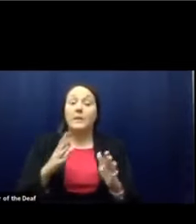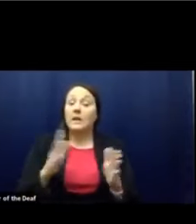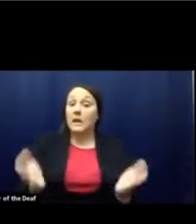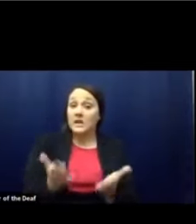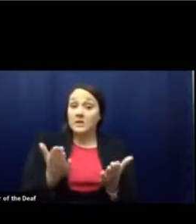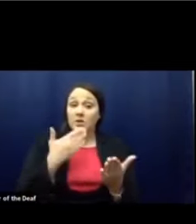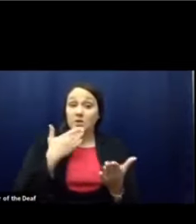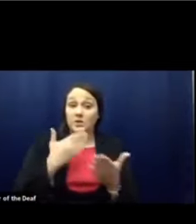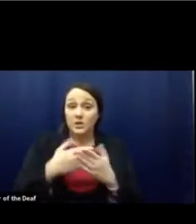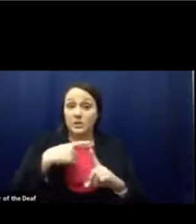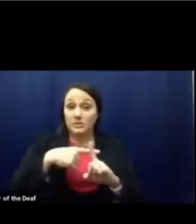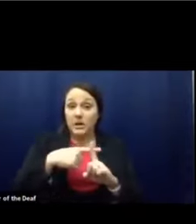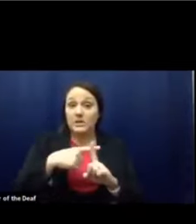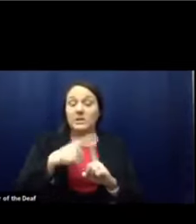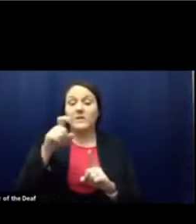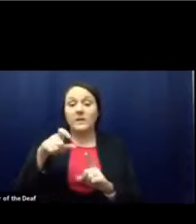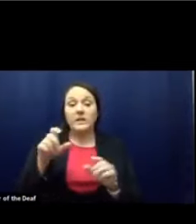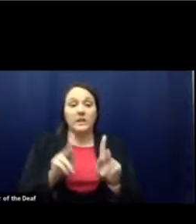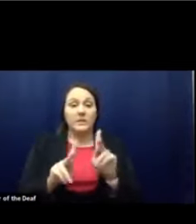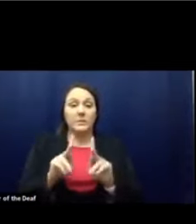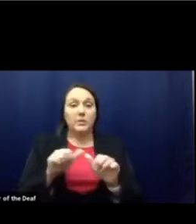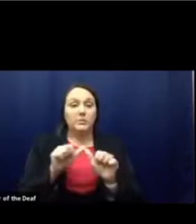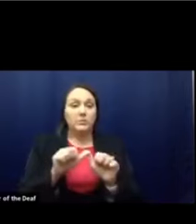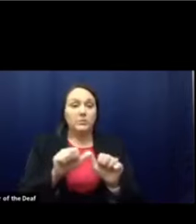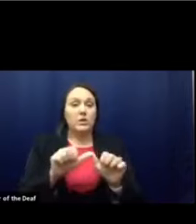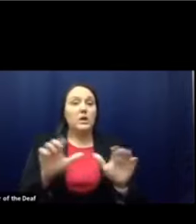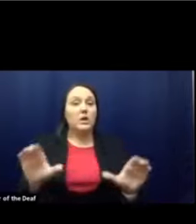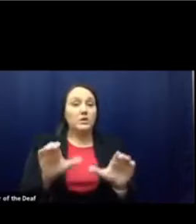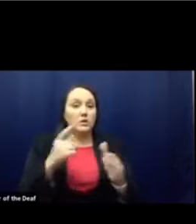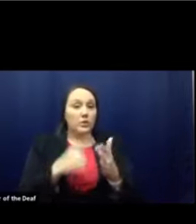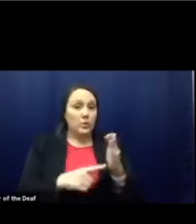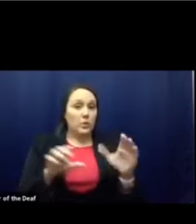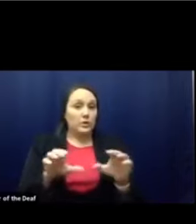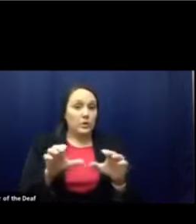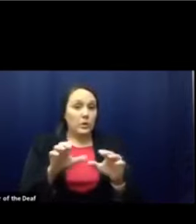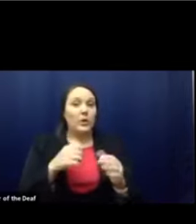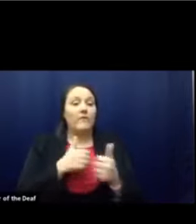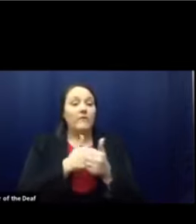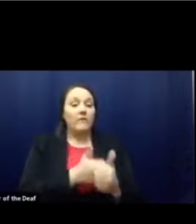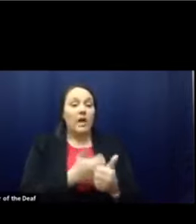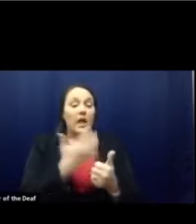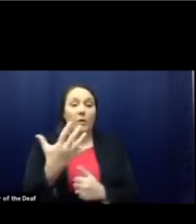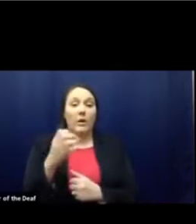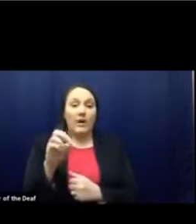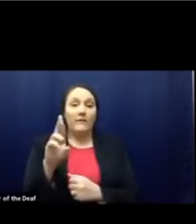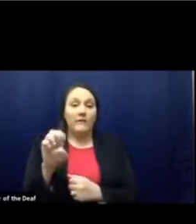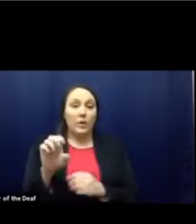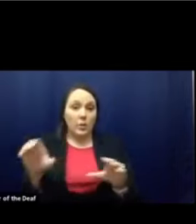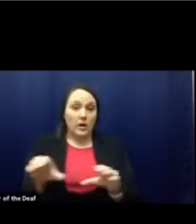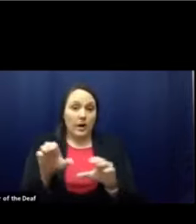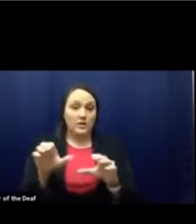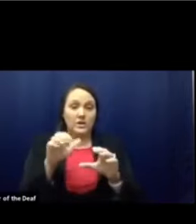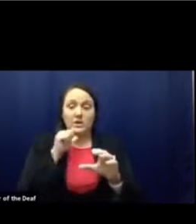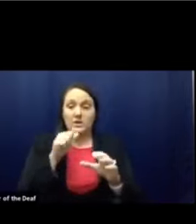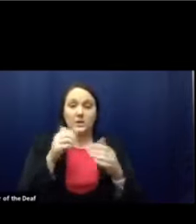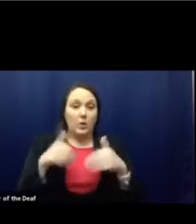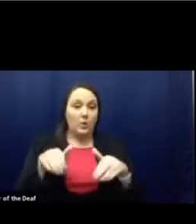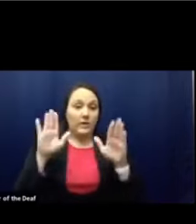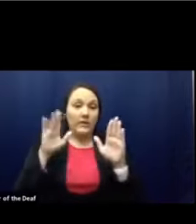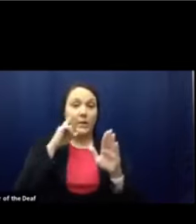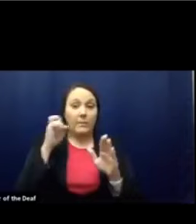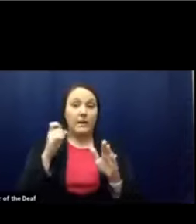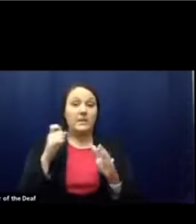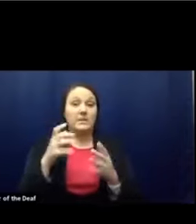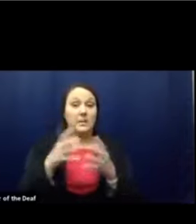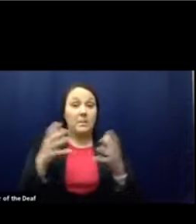and I think that we need people to continue doing what they're doing and following all the five core actions and don't let off on that right now, because we have some really